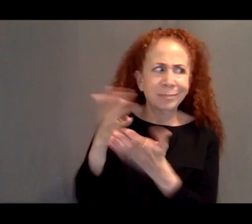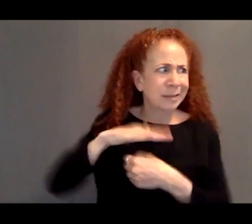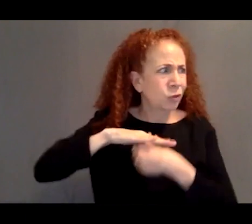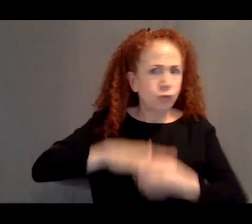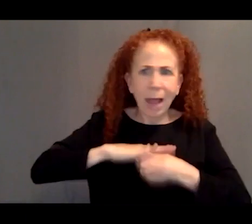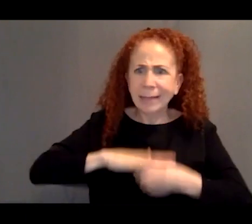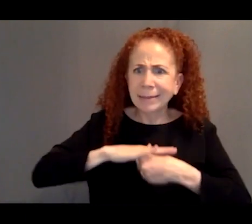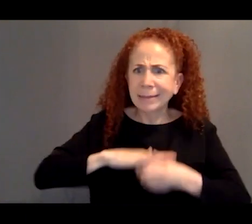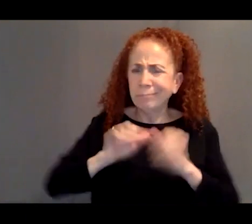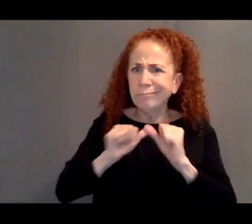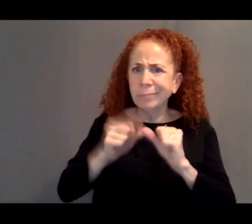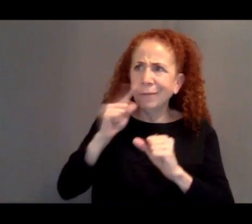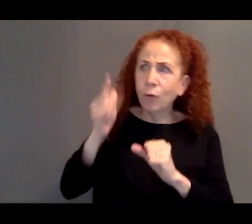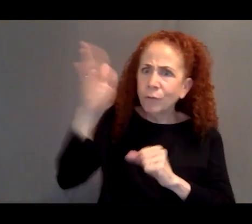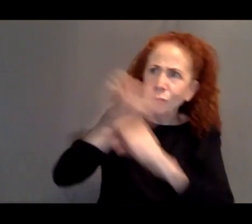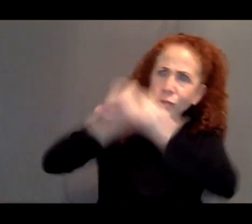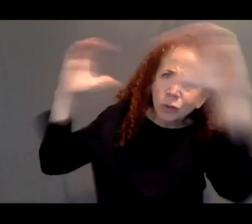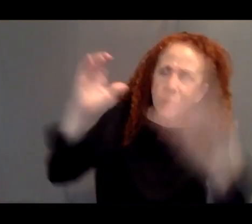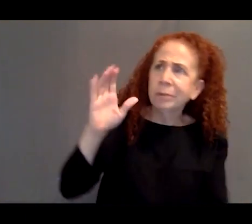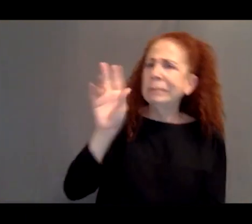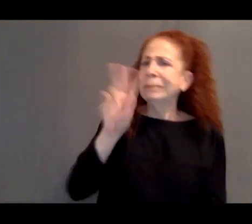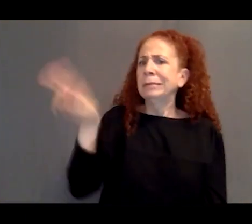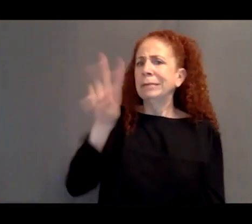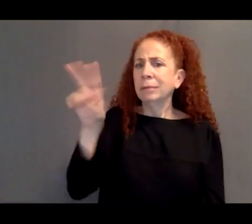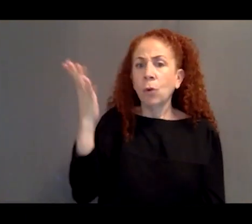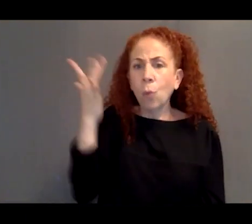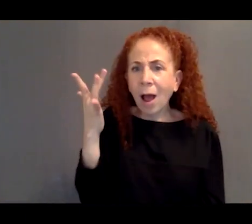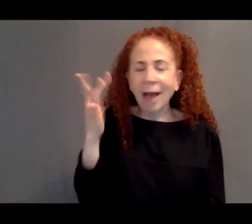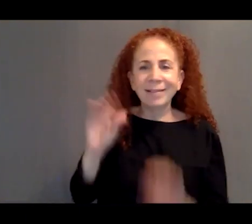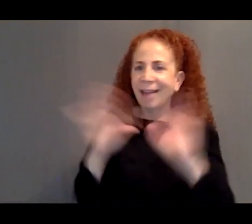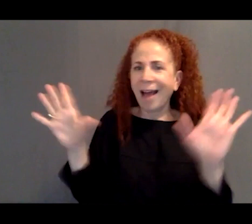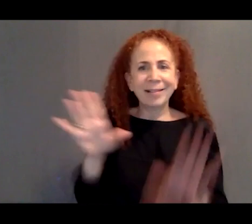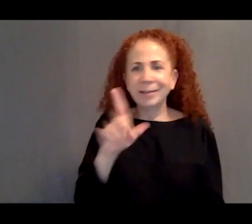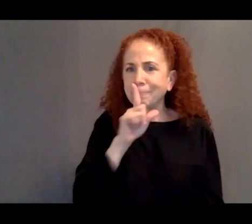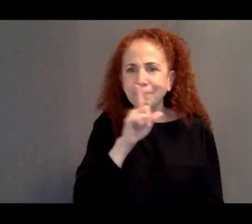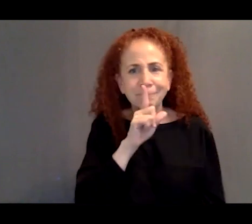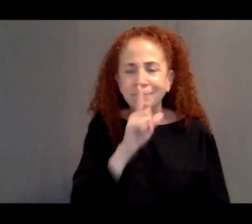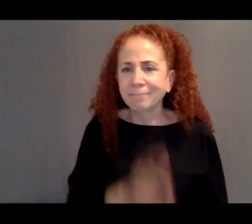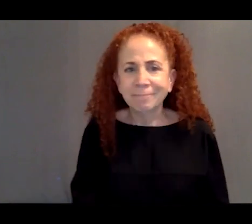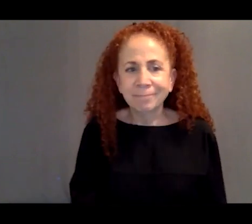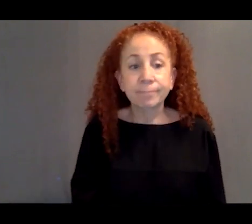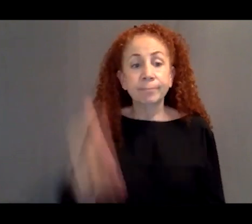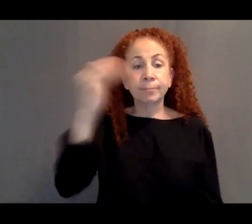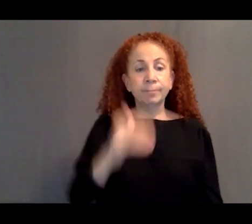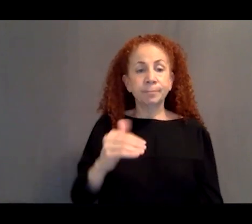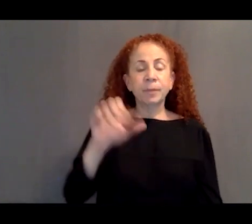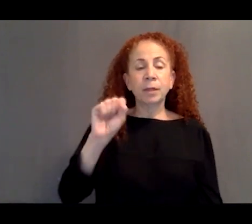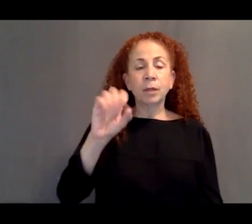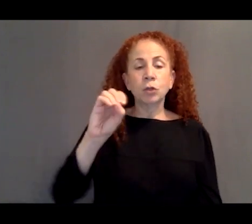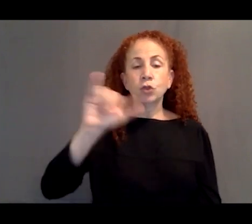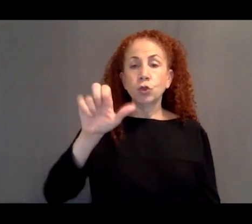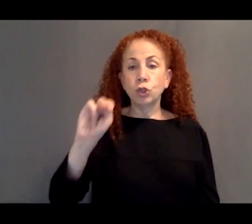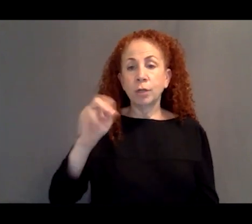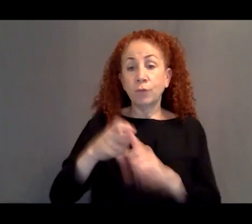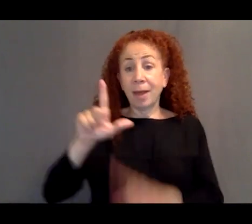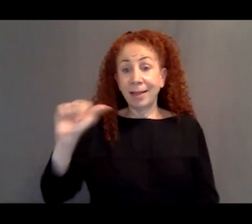out about my future rather, because it's not clear. And then Susan from Los Angeles, she